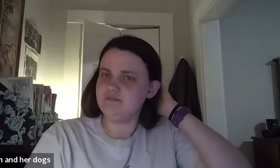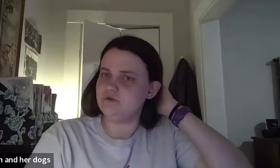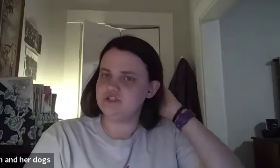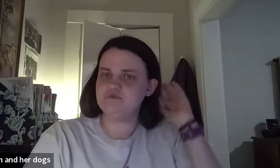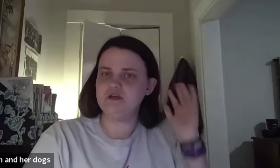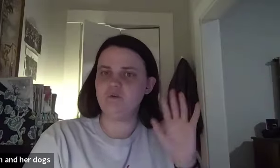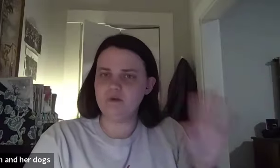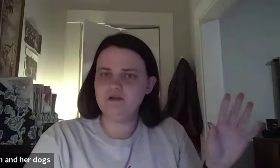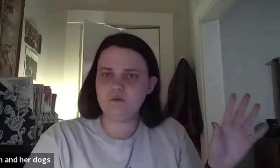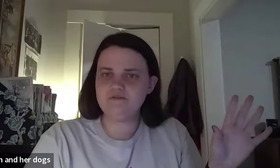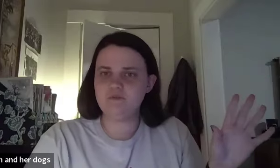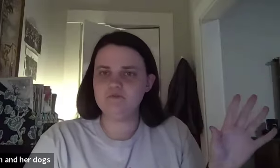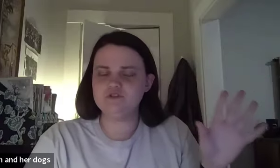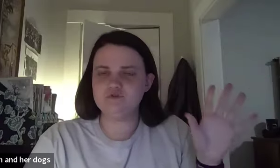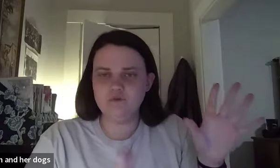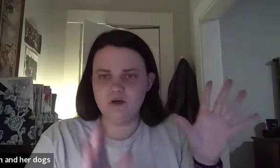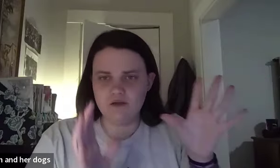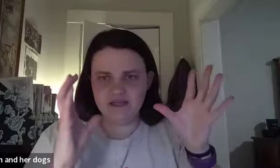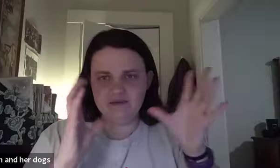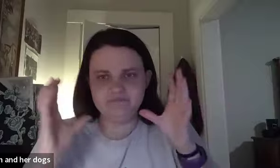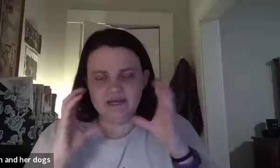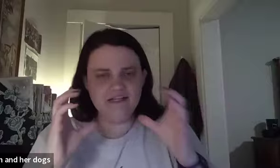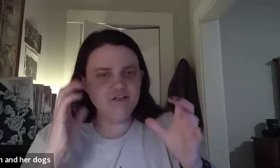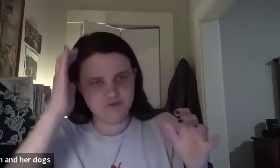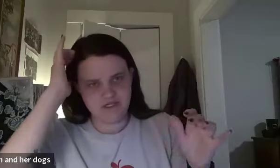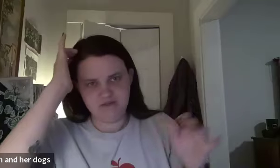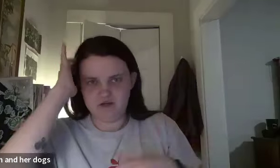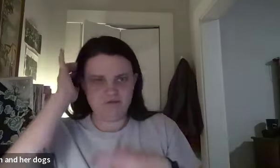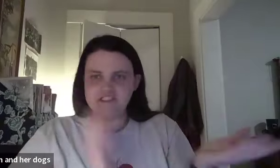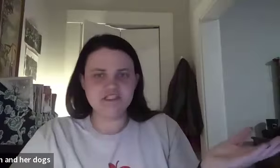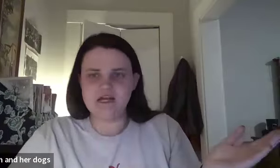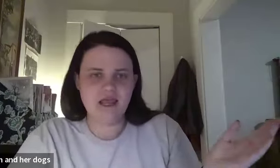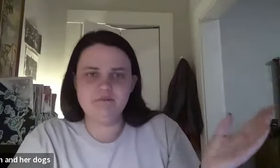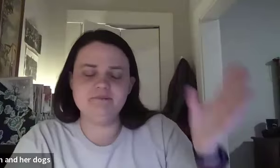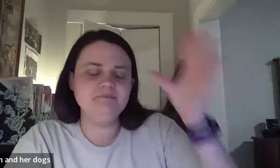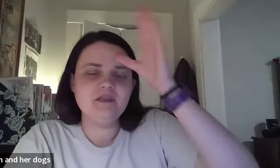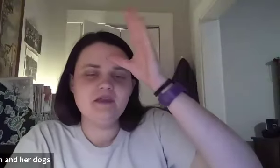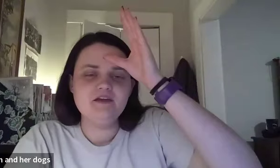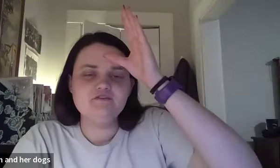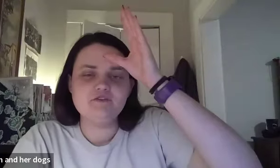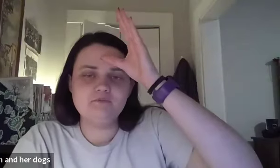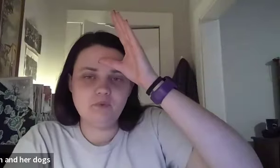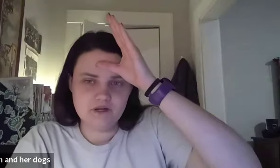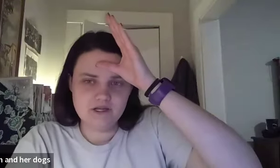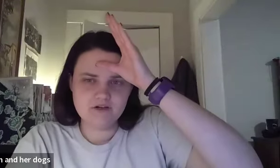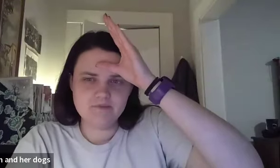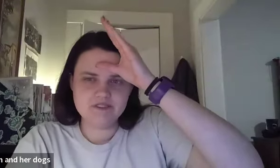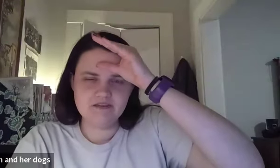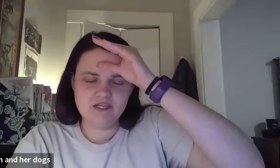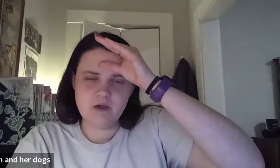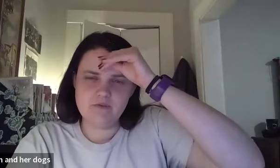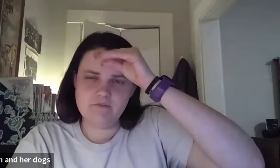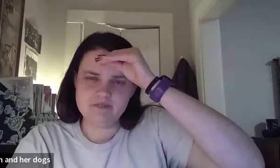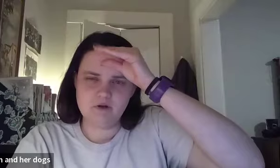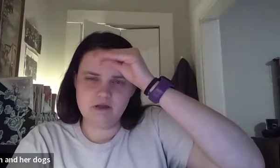think with just being a week away from school, I would like my English would get better, but it's just not happening. For boy, you're going to pretend like you have a baseball